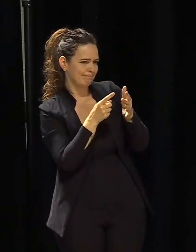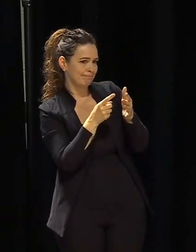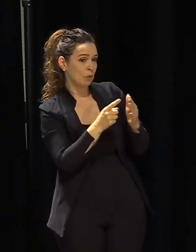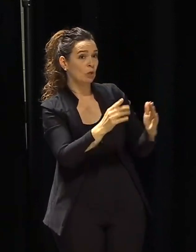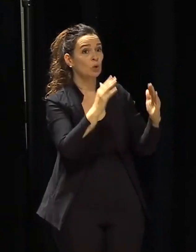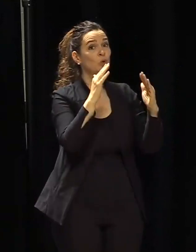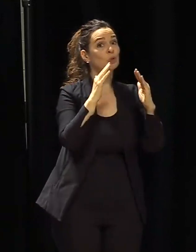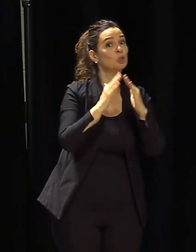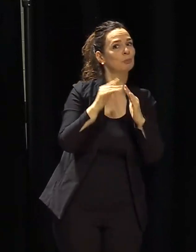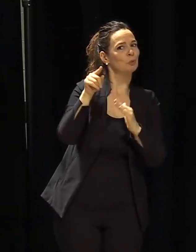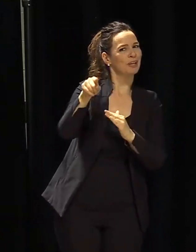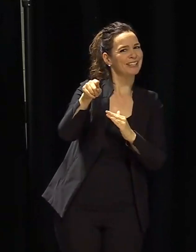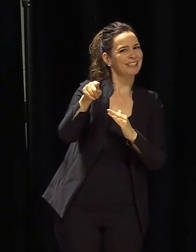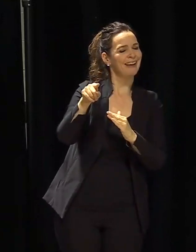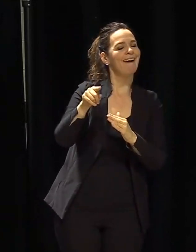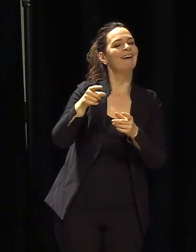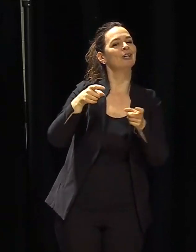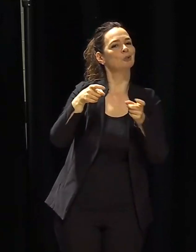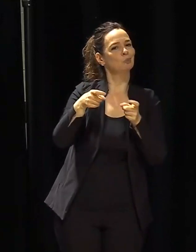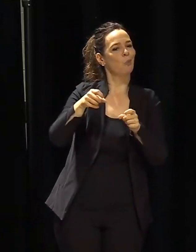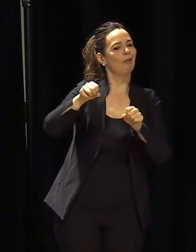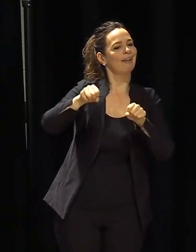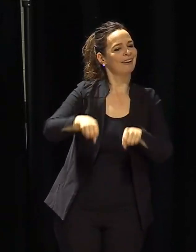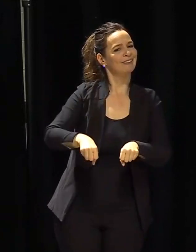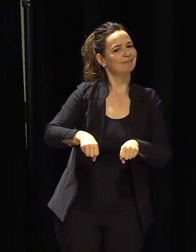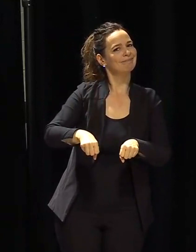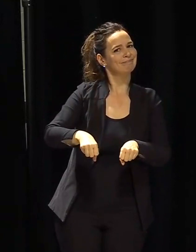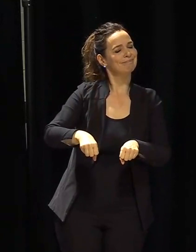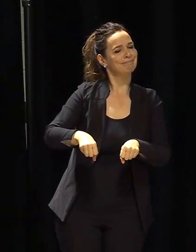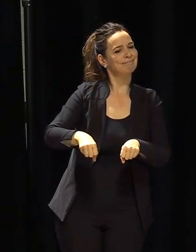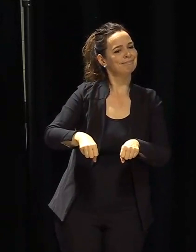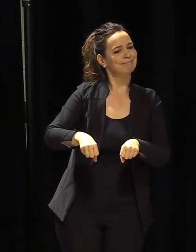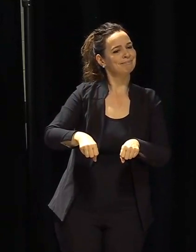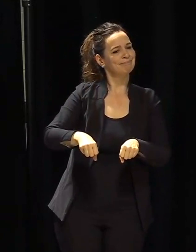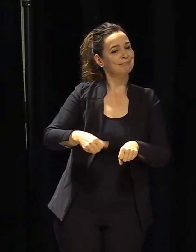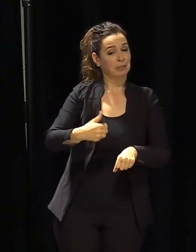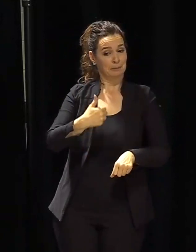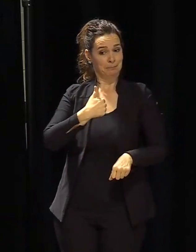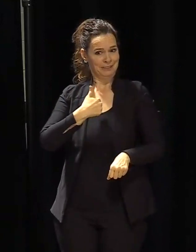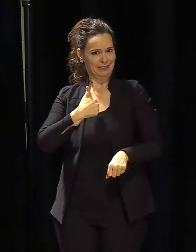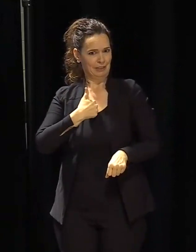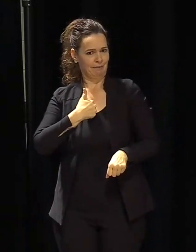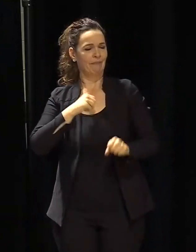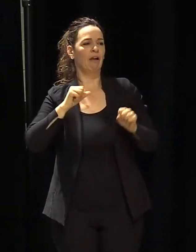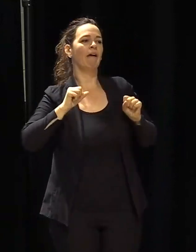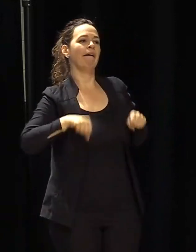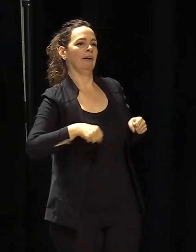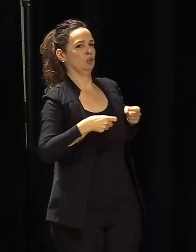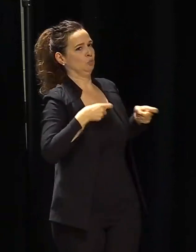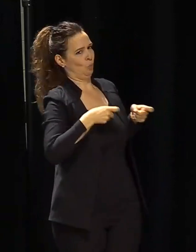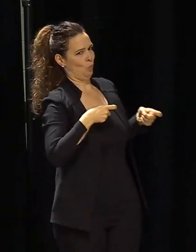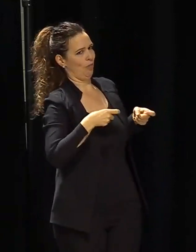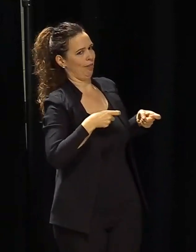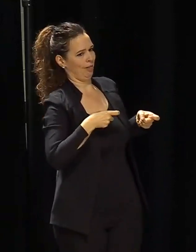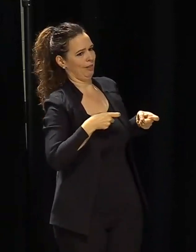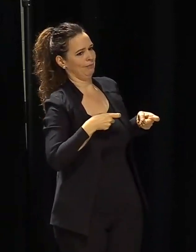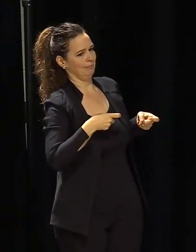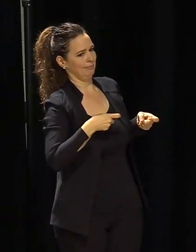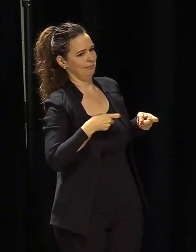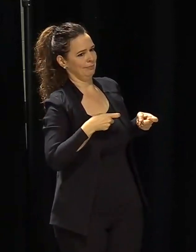these are things I can control and I can do. And then it's the community that's going to help us slow it down,